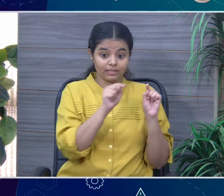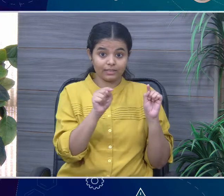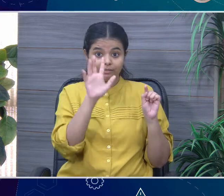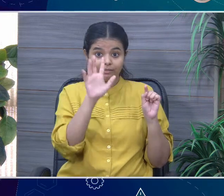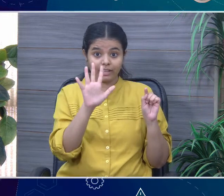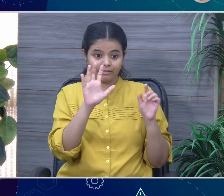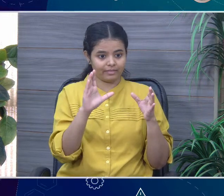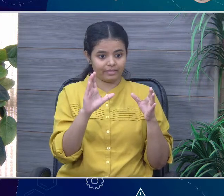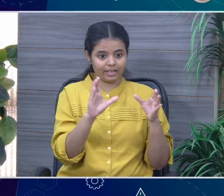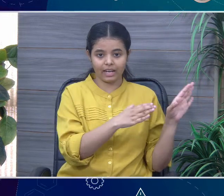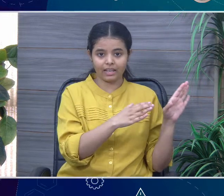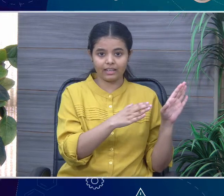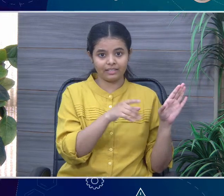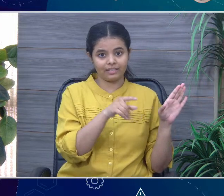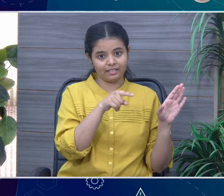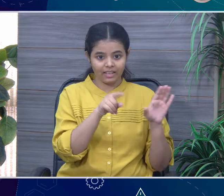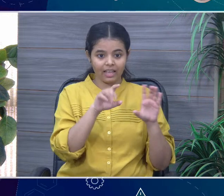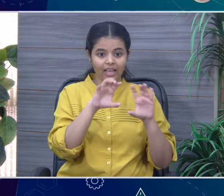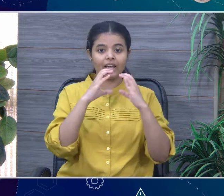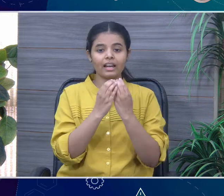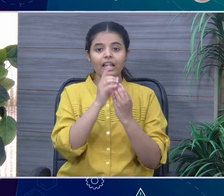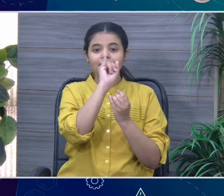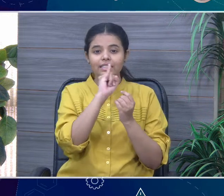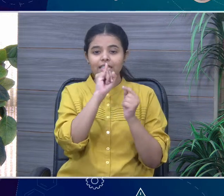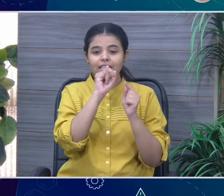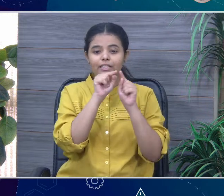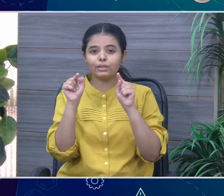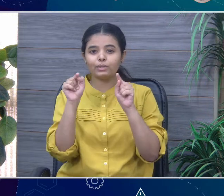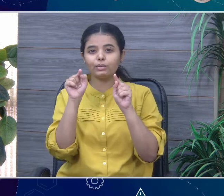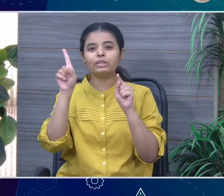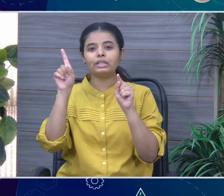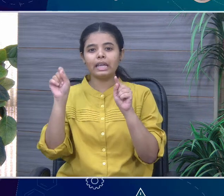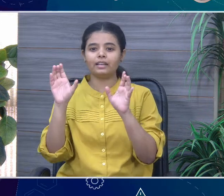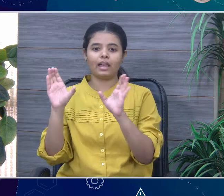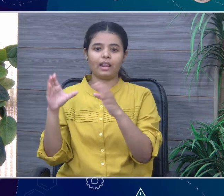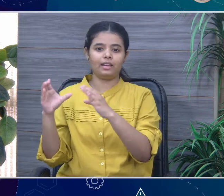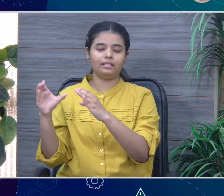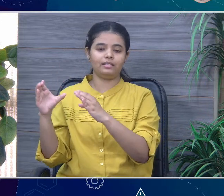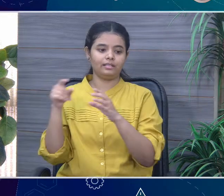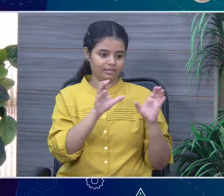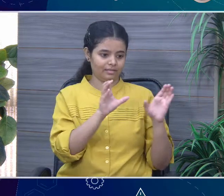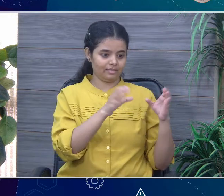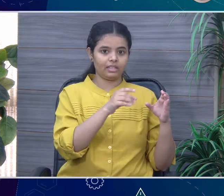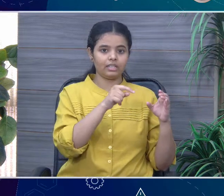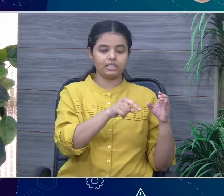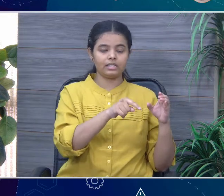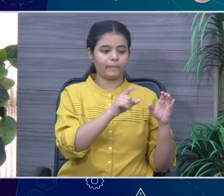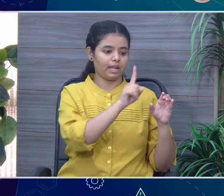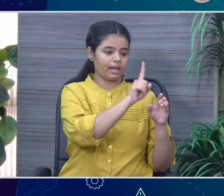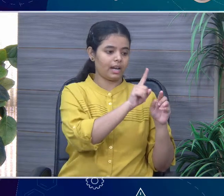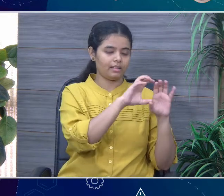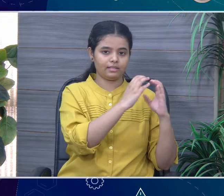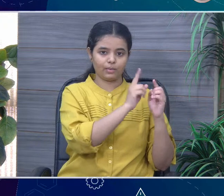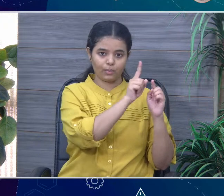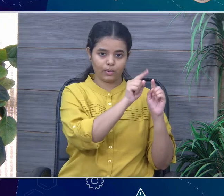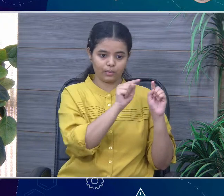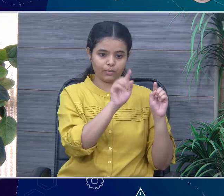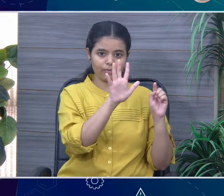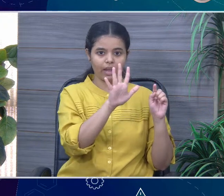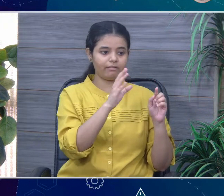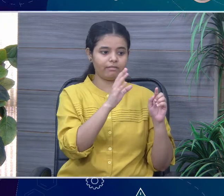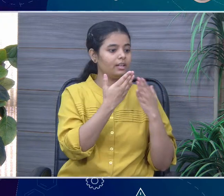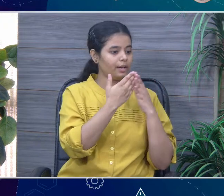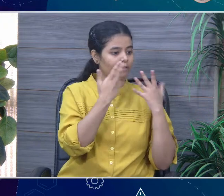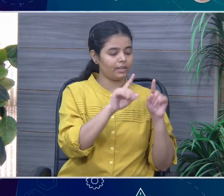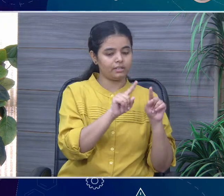middle school. So after class 5th, children have to come to the so-called senior school. Now in